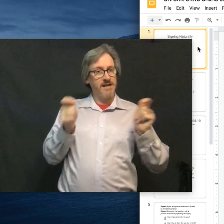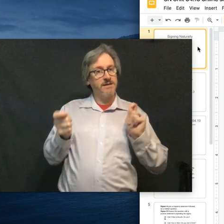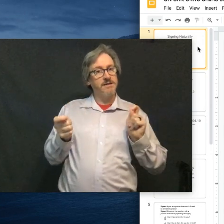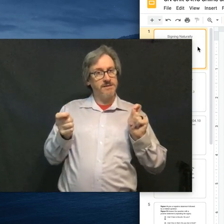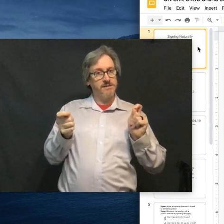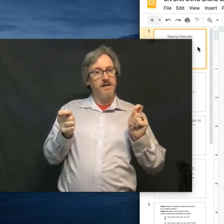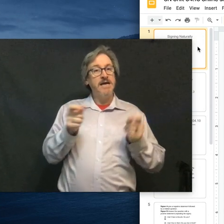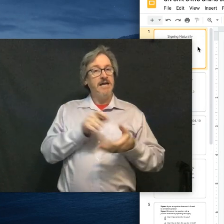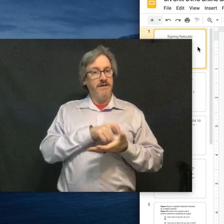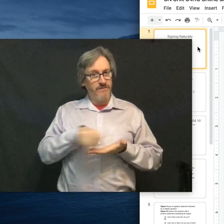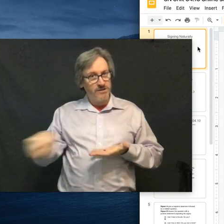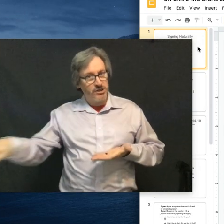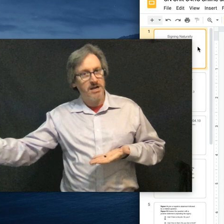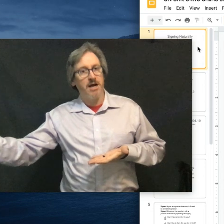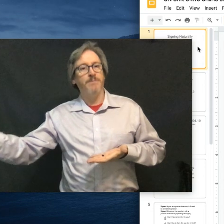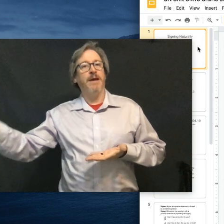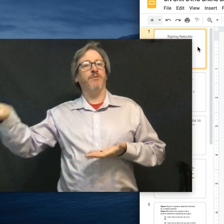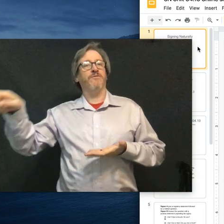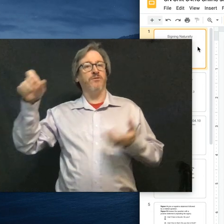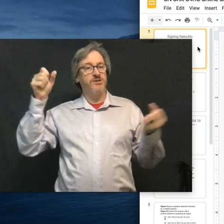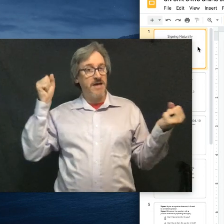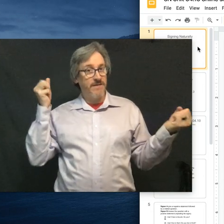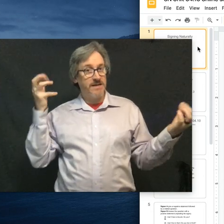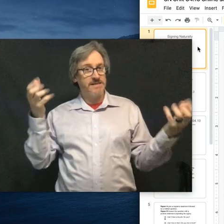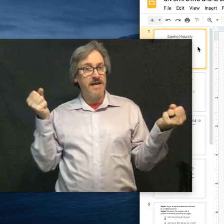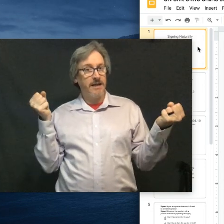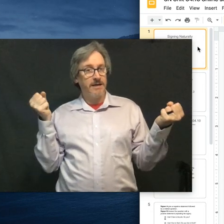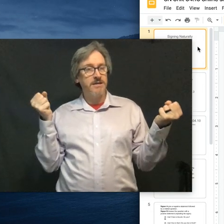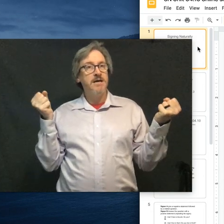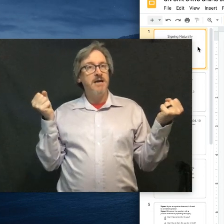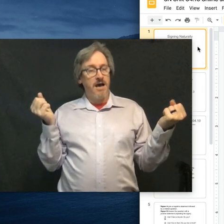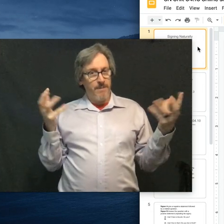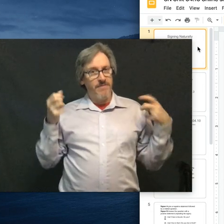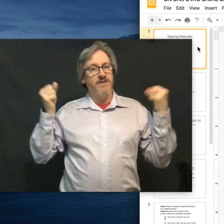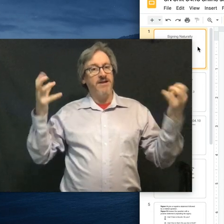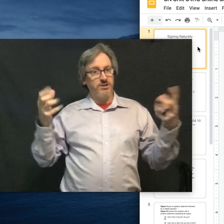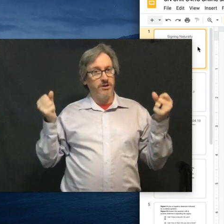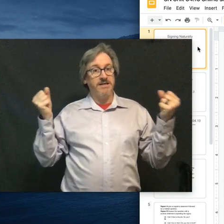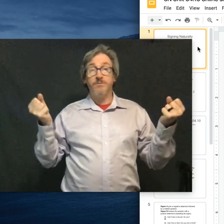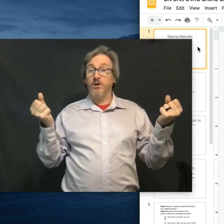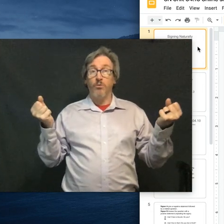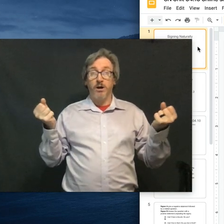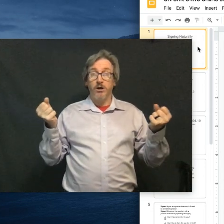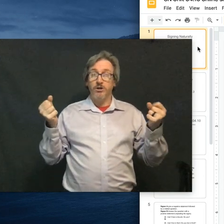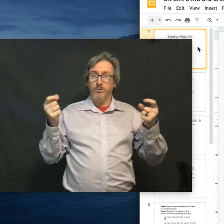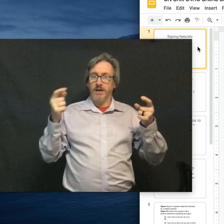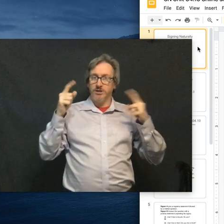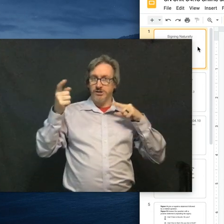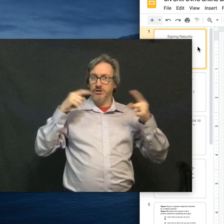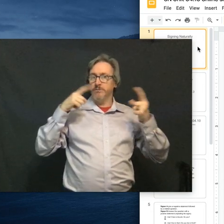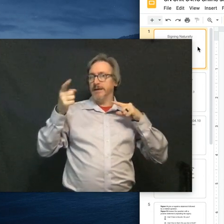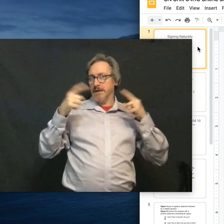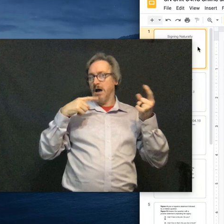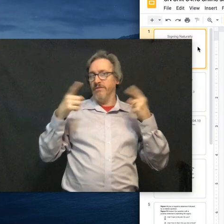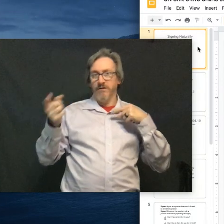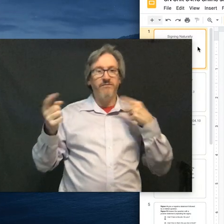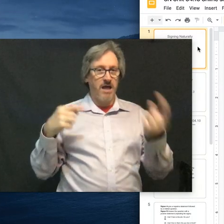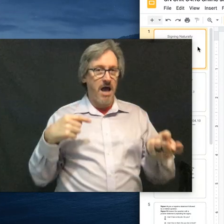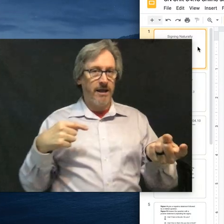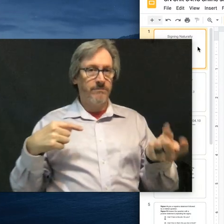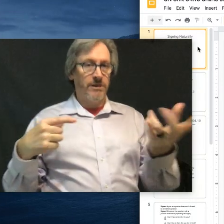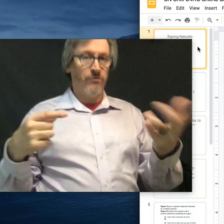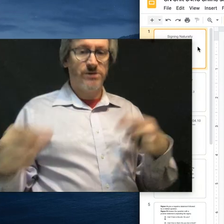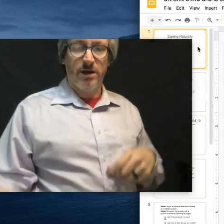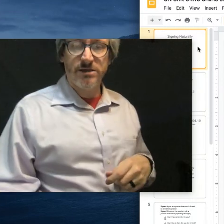those sentences, even if it's just on paper at first and then signing it. And then eventually it gets to the point where you can just do it on the